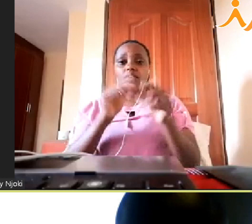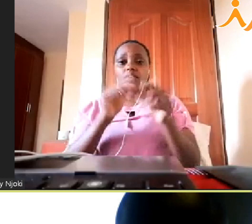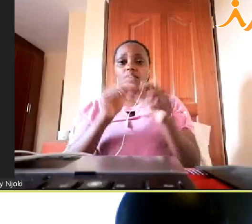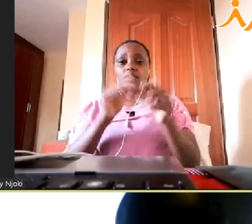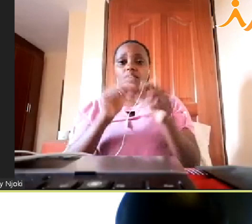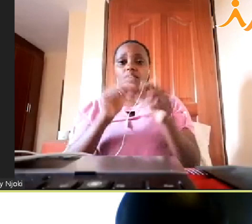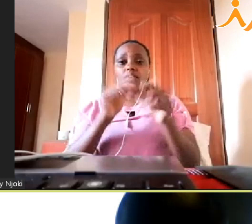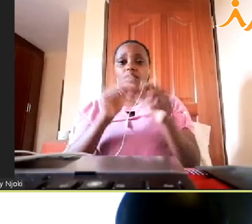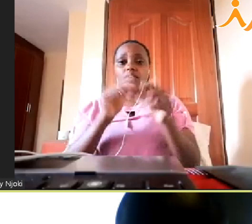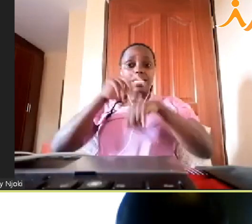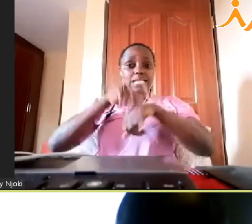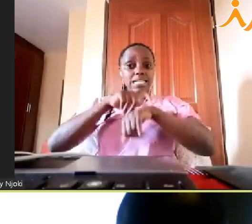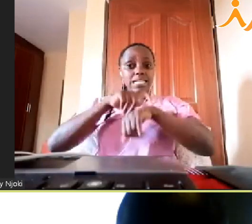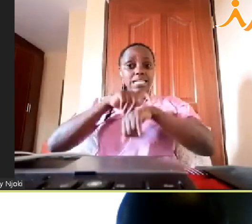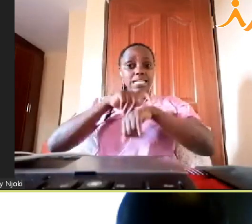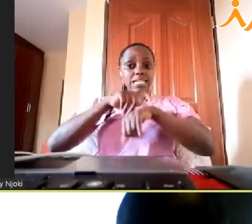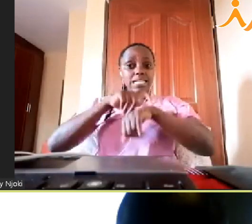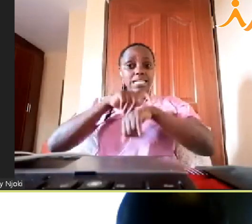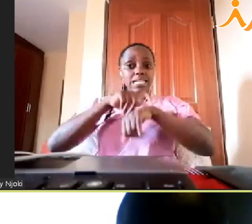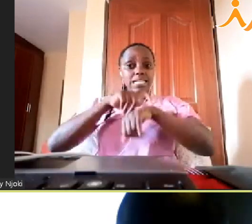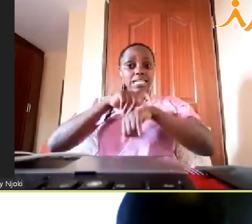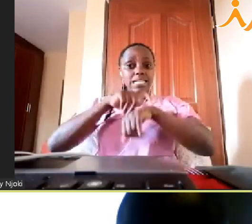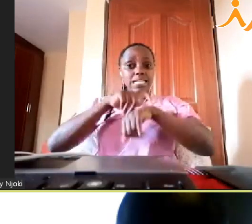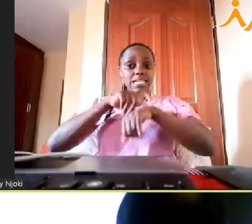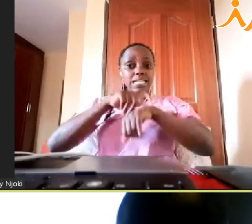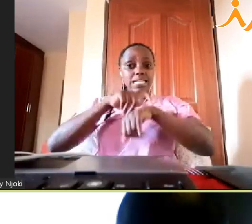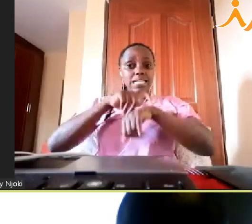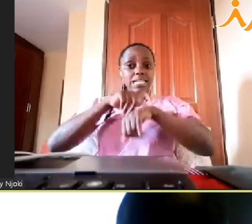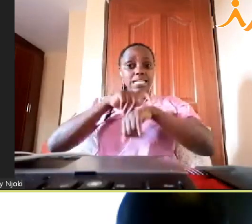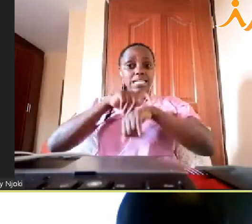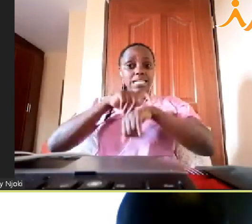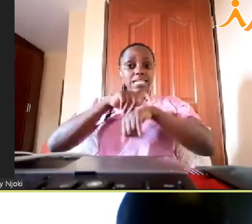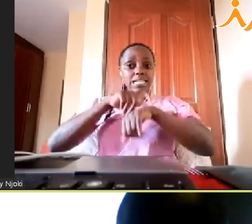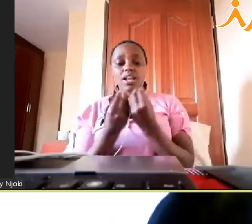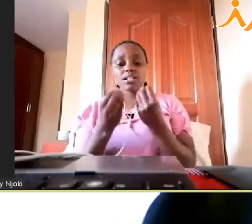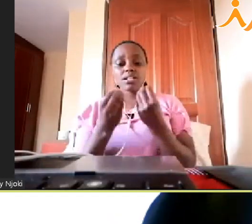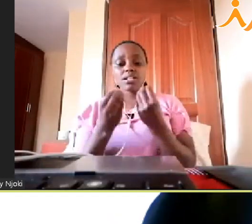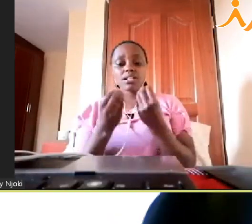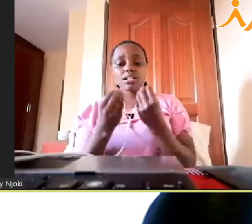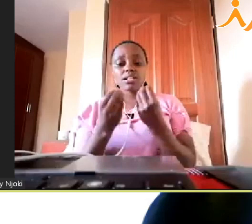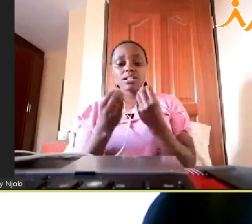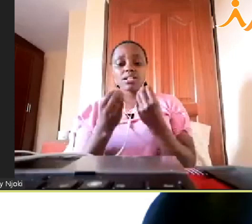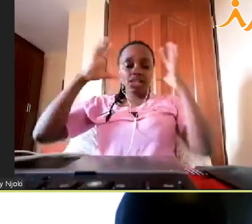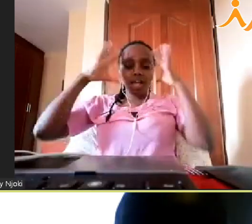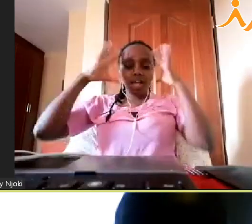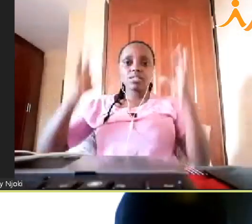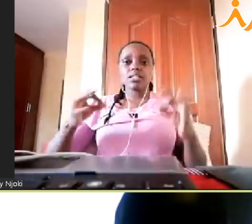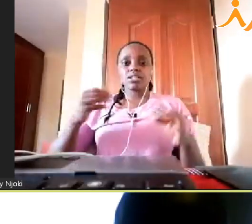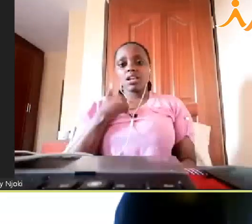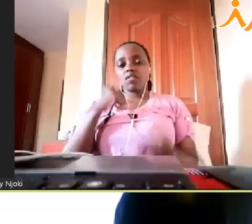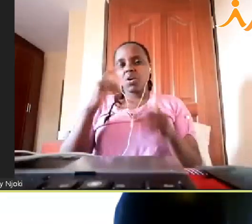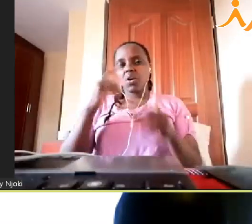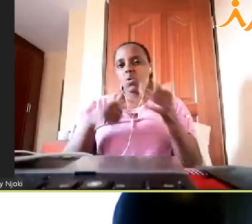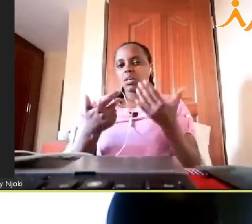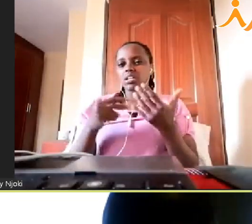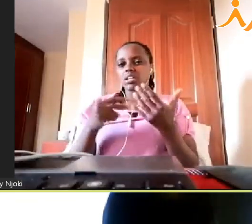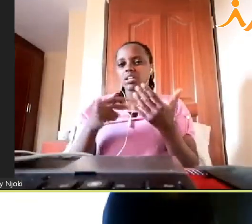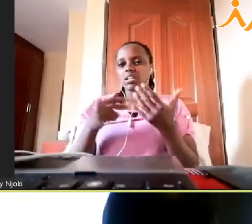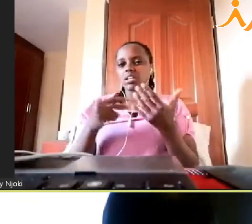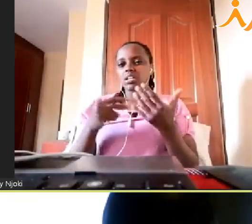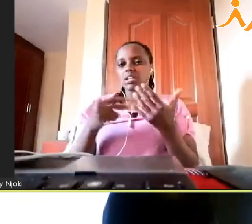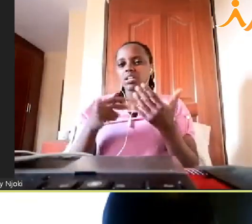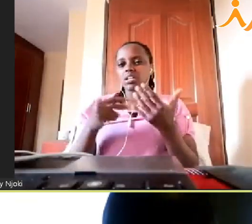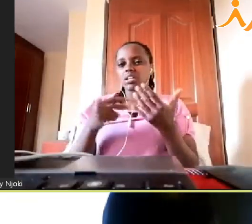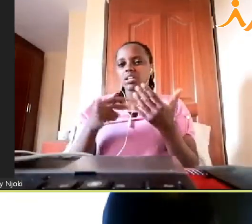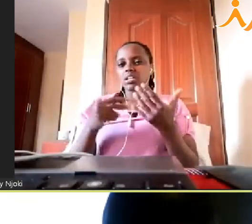in 2018 when we now, as a civil society organization, we decided to write a